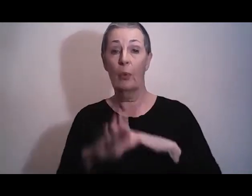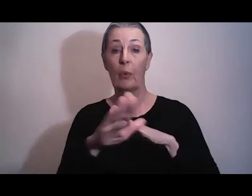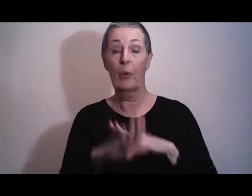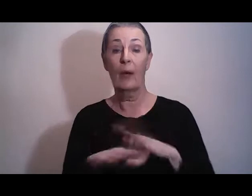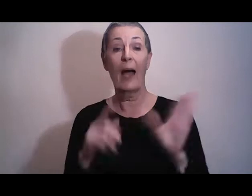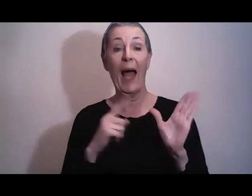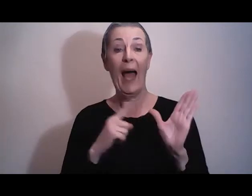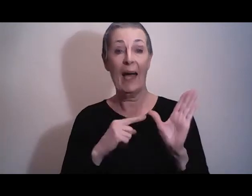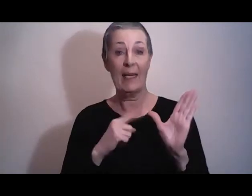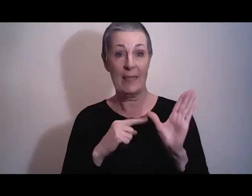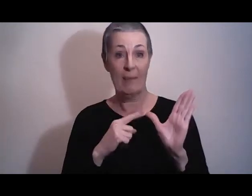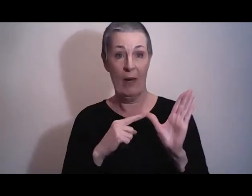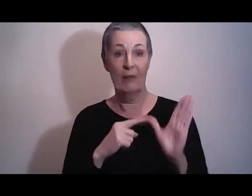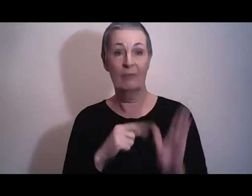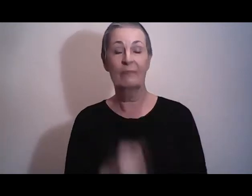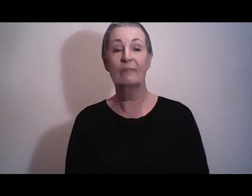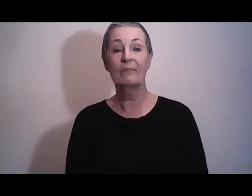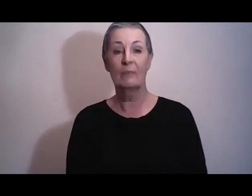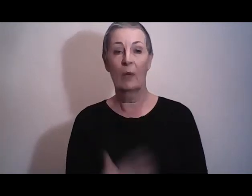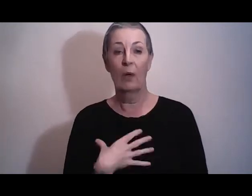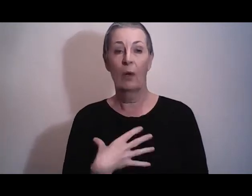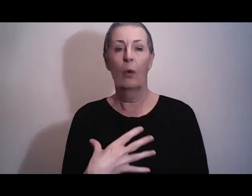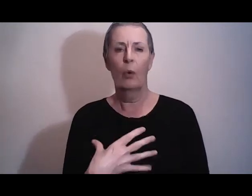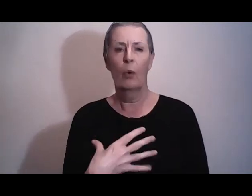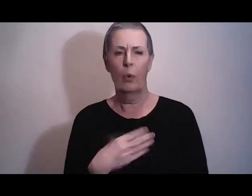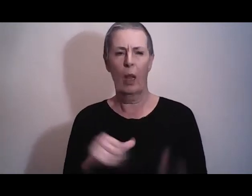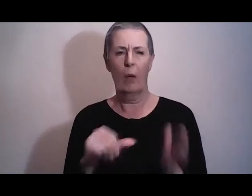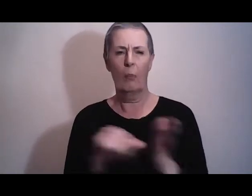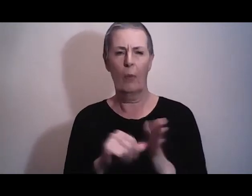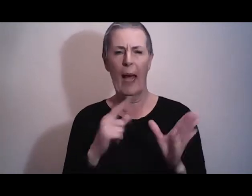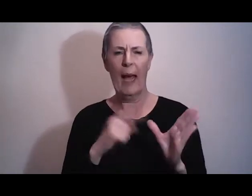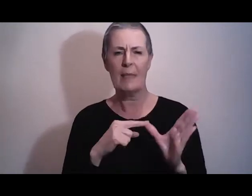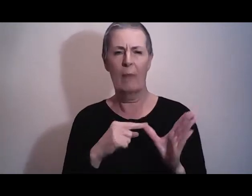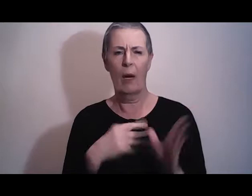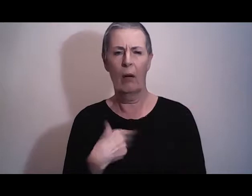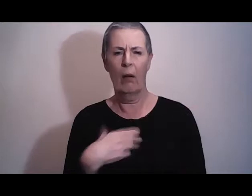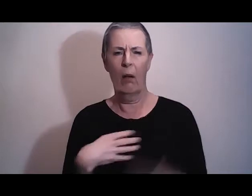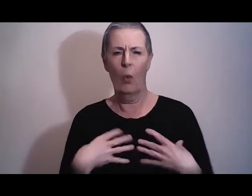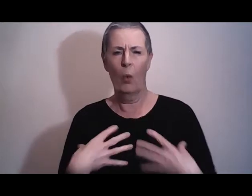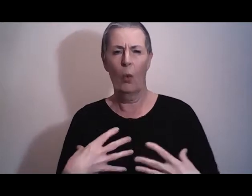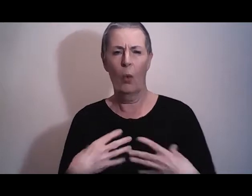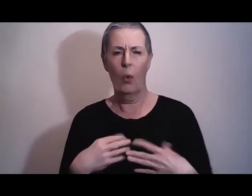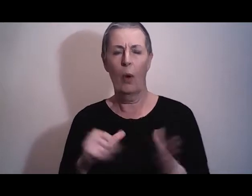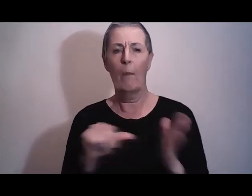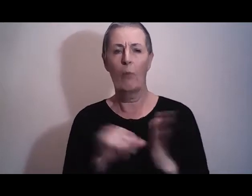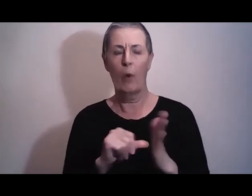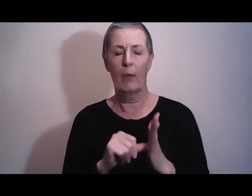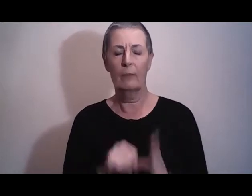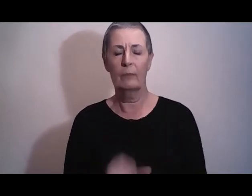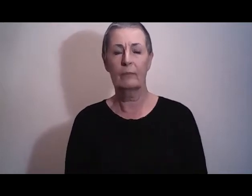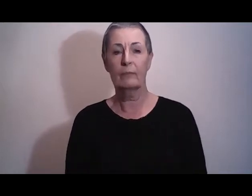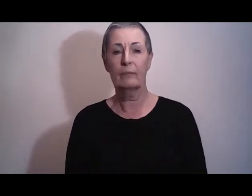So this is a lovely exercise to reduce your level of stress if you are